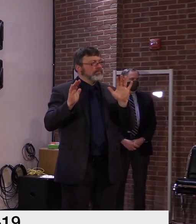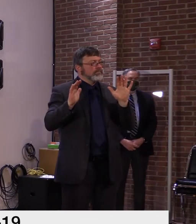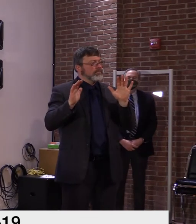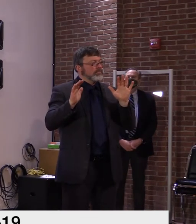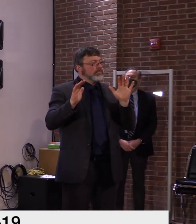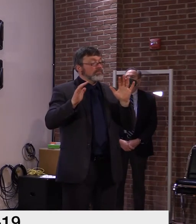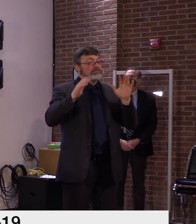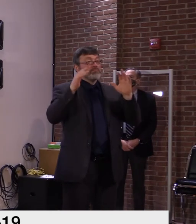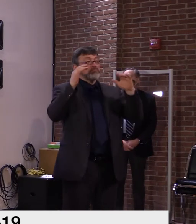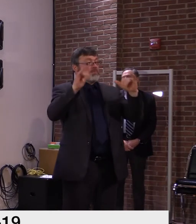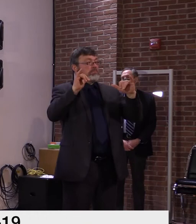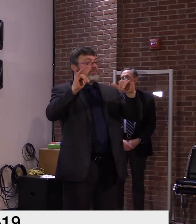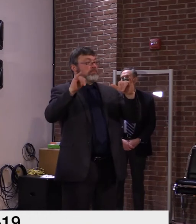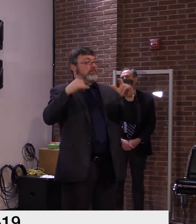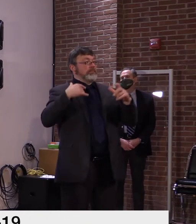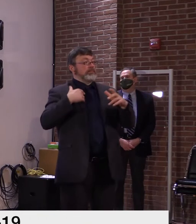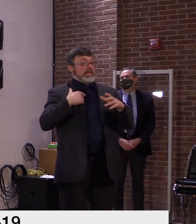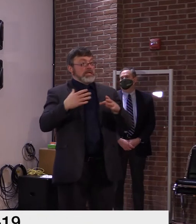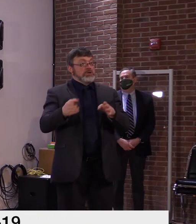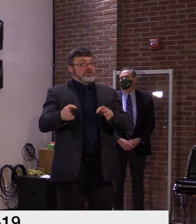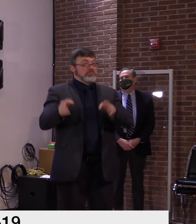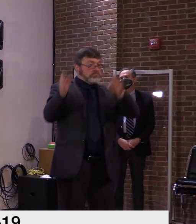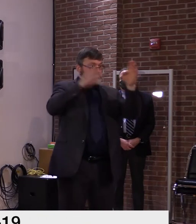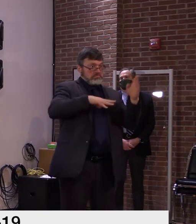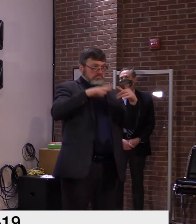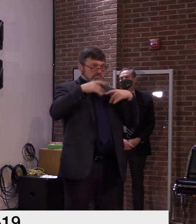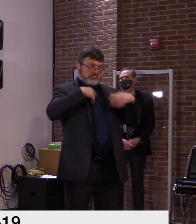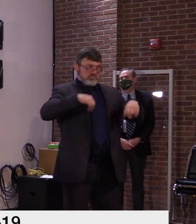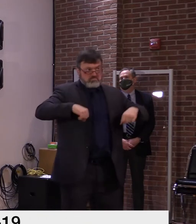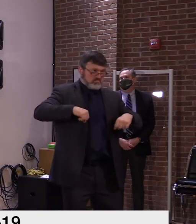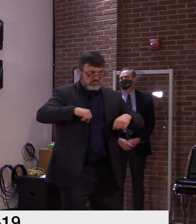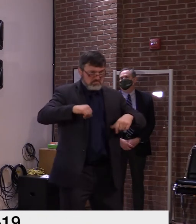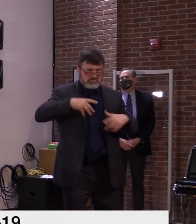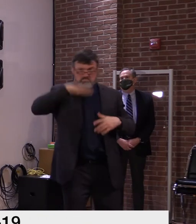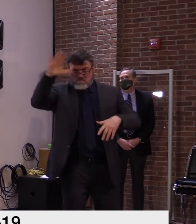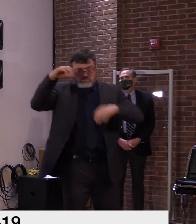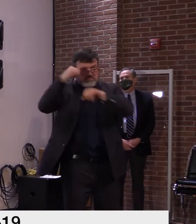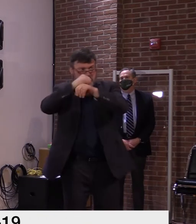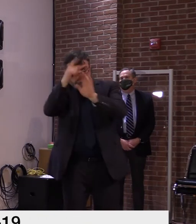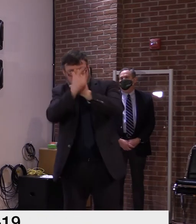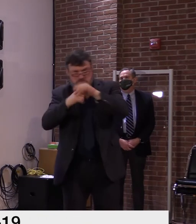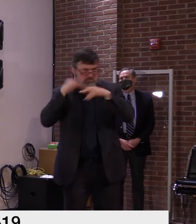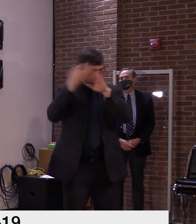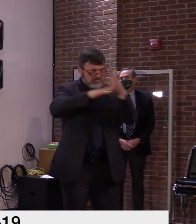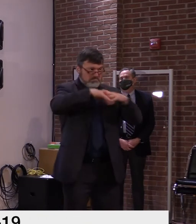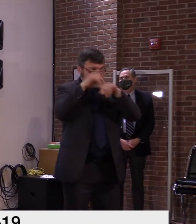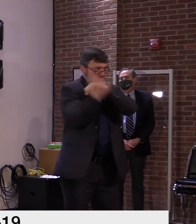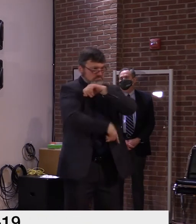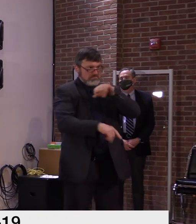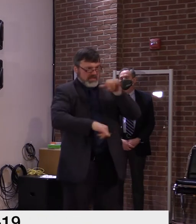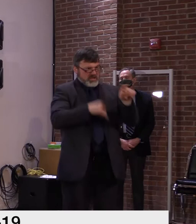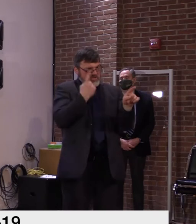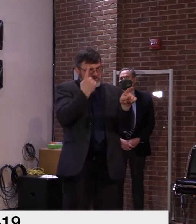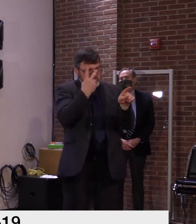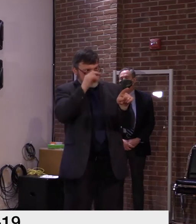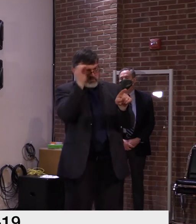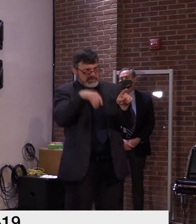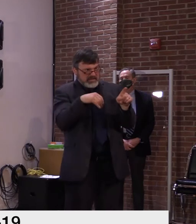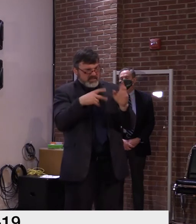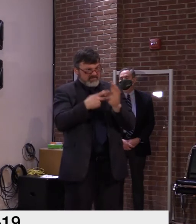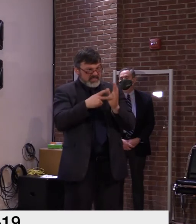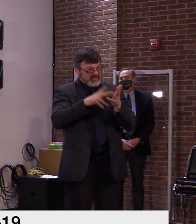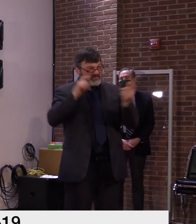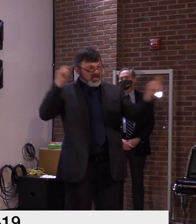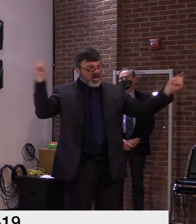from doing anything different, at least at this point in time. So we'll get through this again, and we'll be